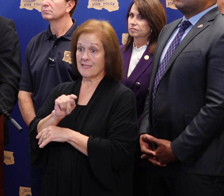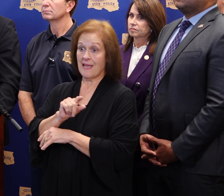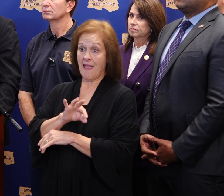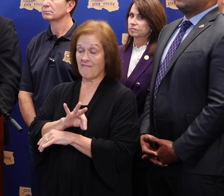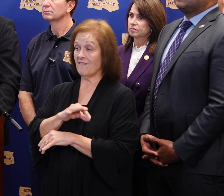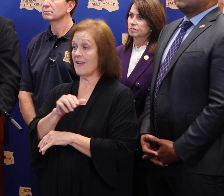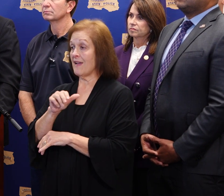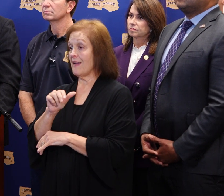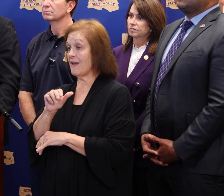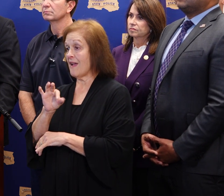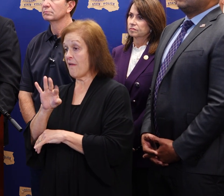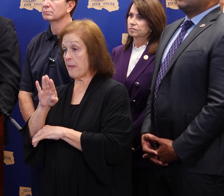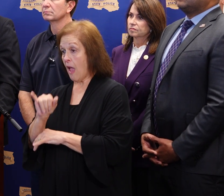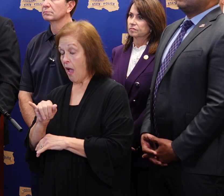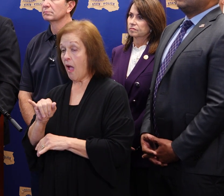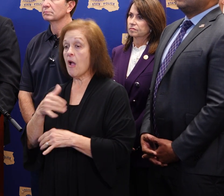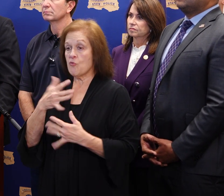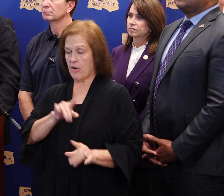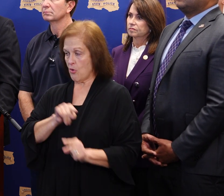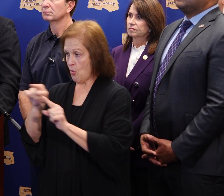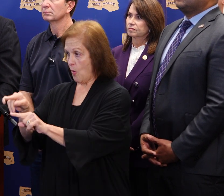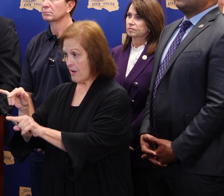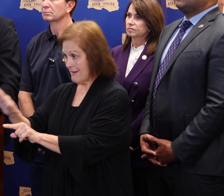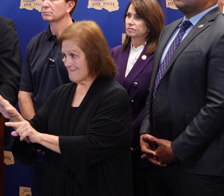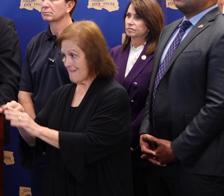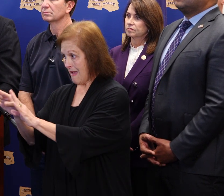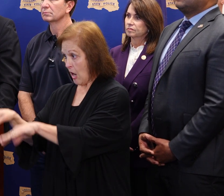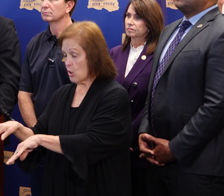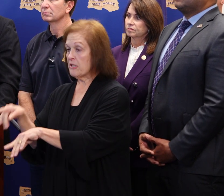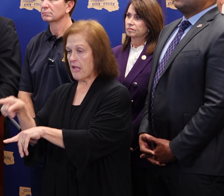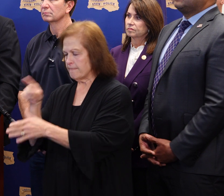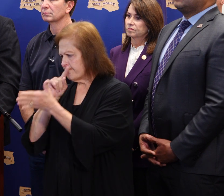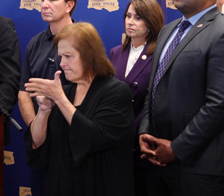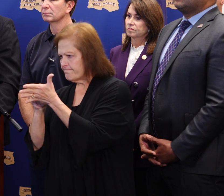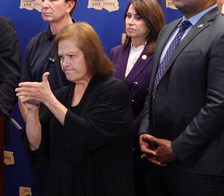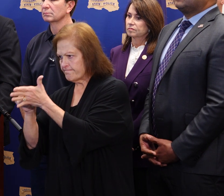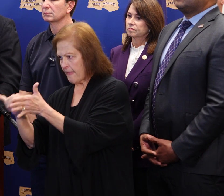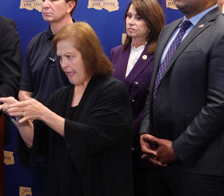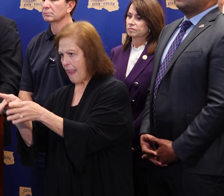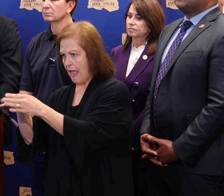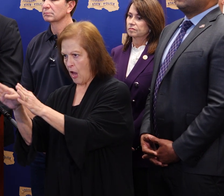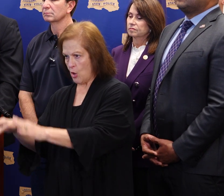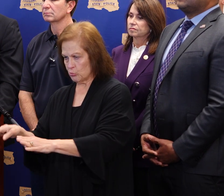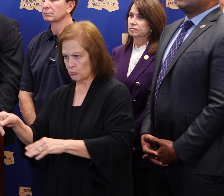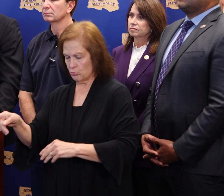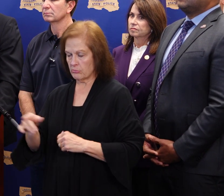have secured that house, and that location is being searched for potential evidence.